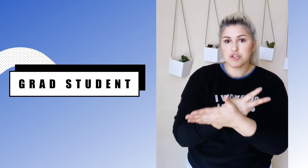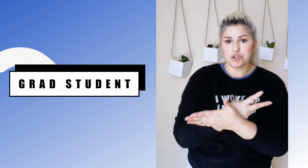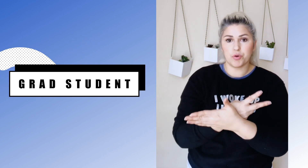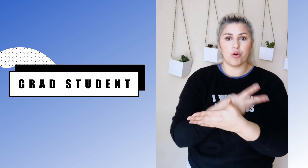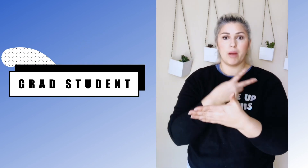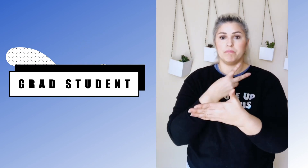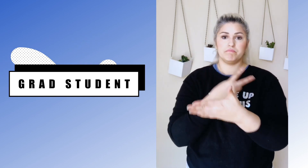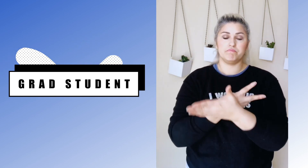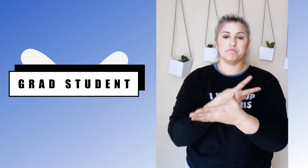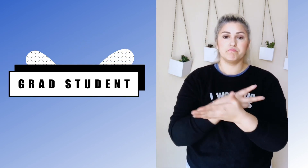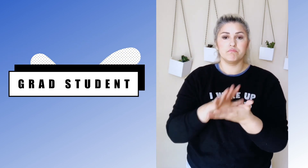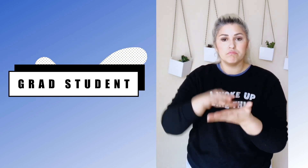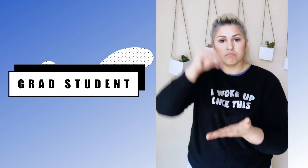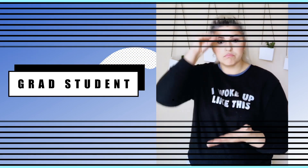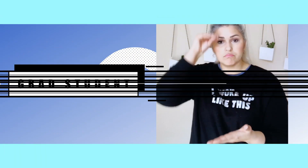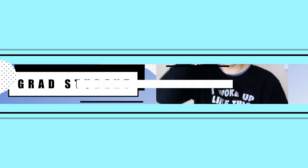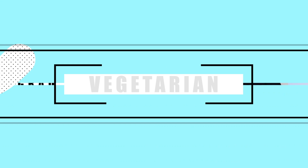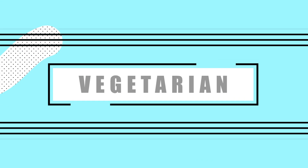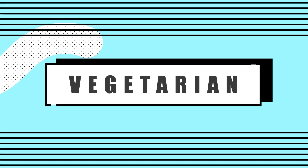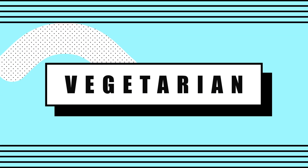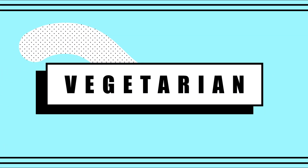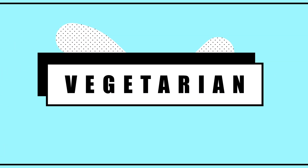your master's program.